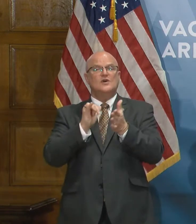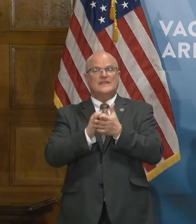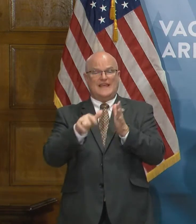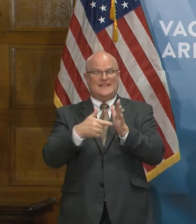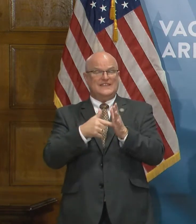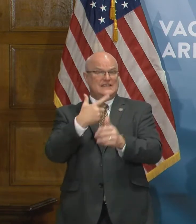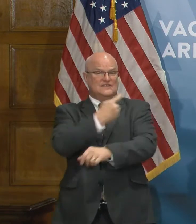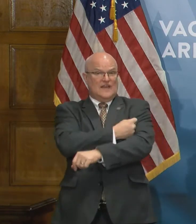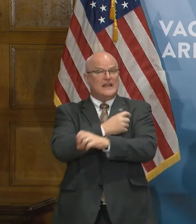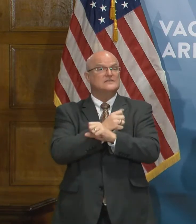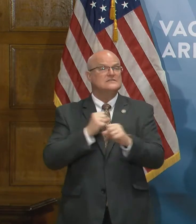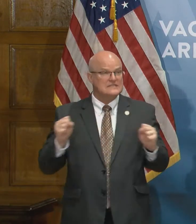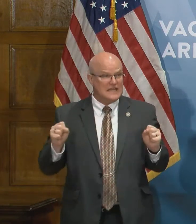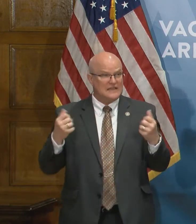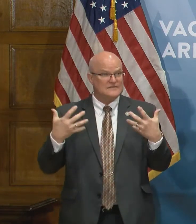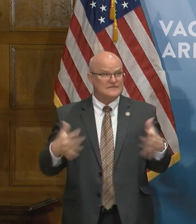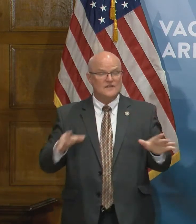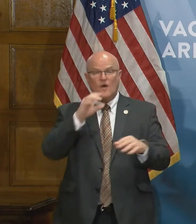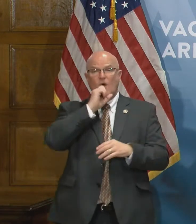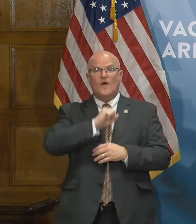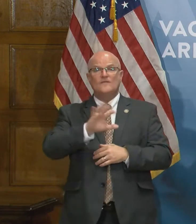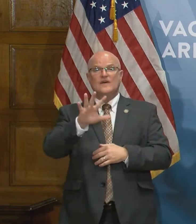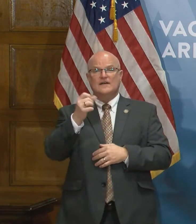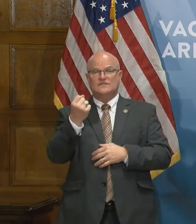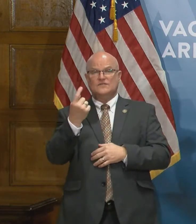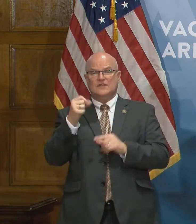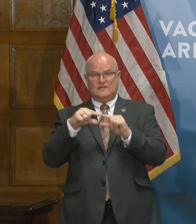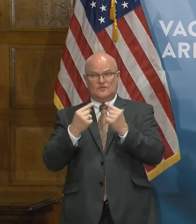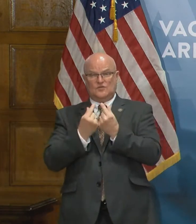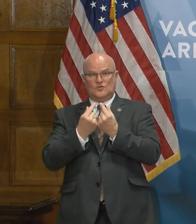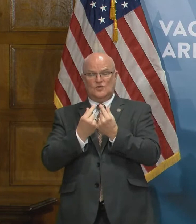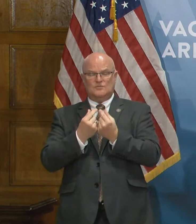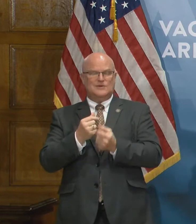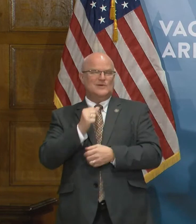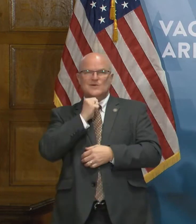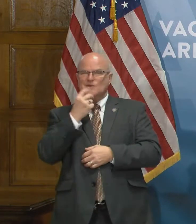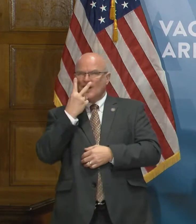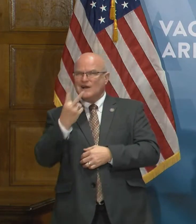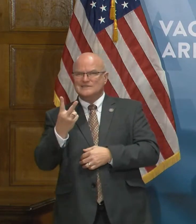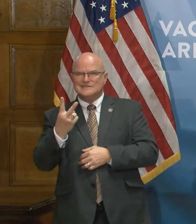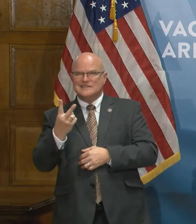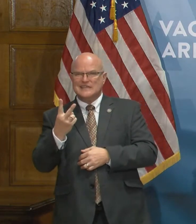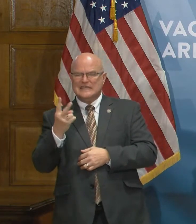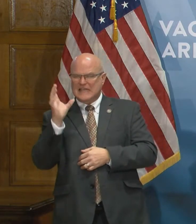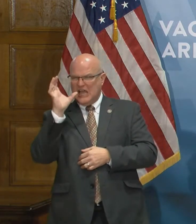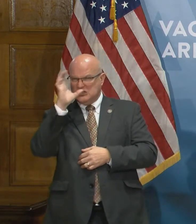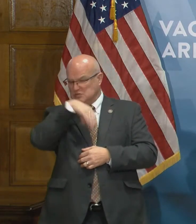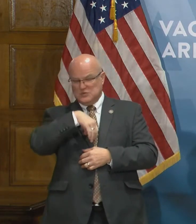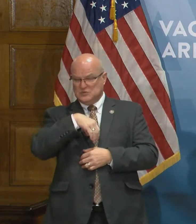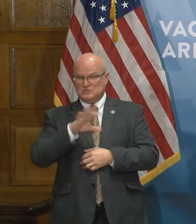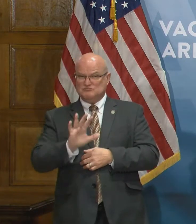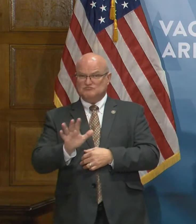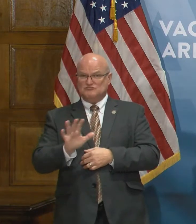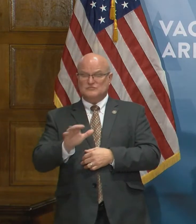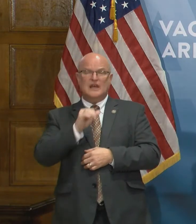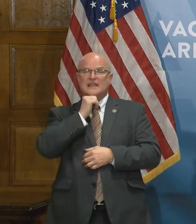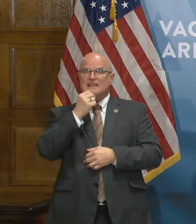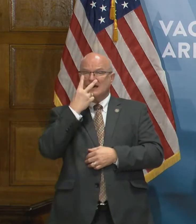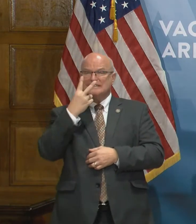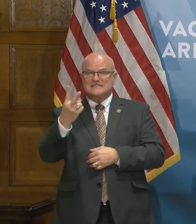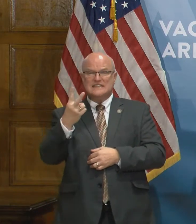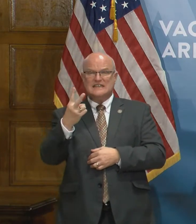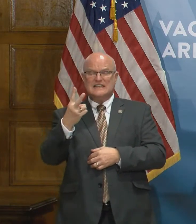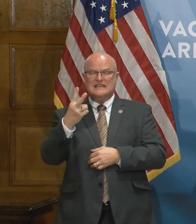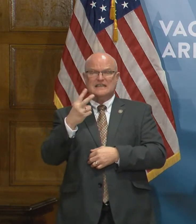these vaccines are safe for the 5 to 11-year-old group. We're not seeing anything unusual, and we're not seeing cases